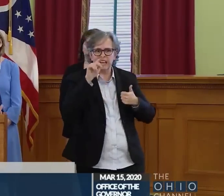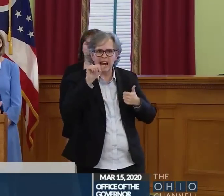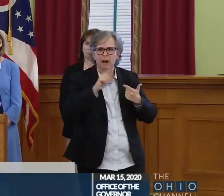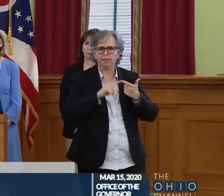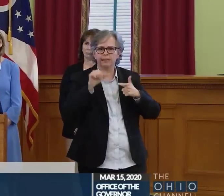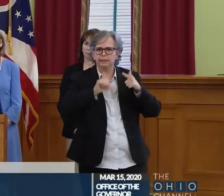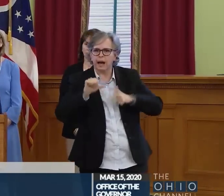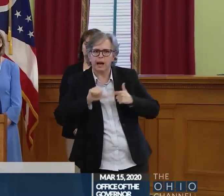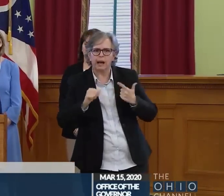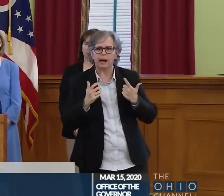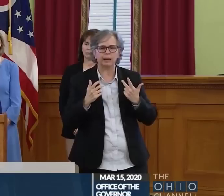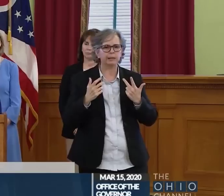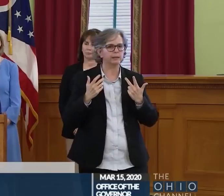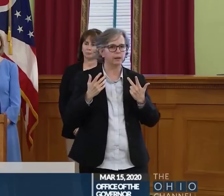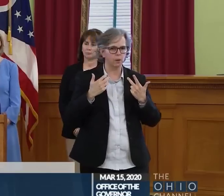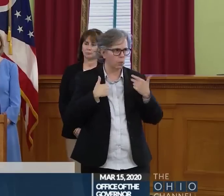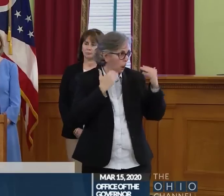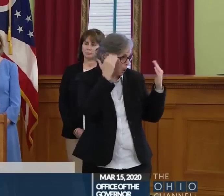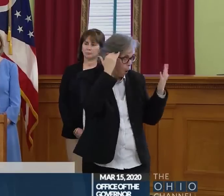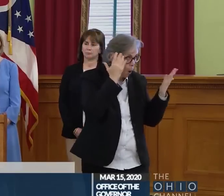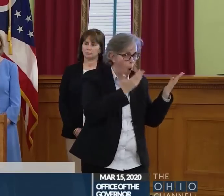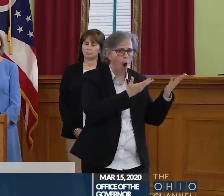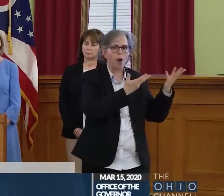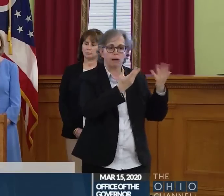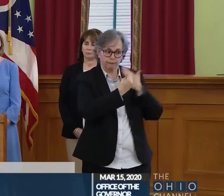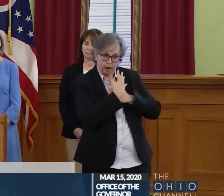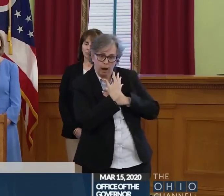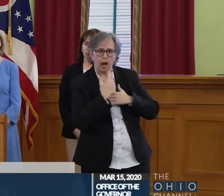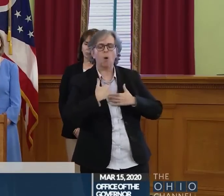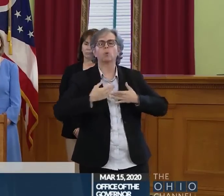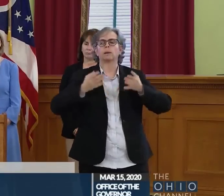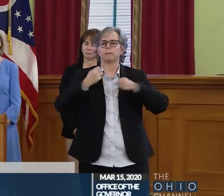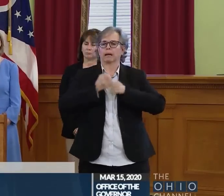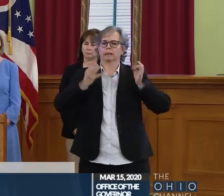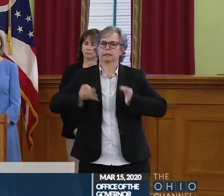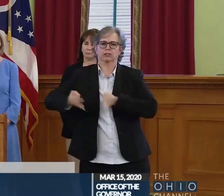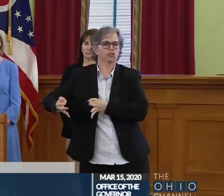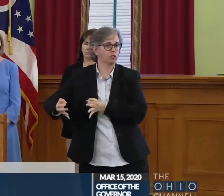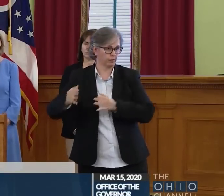available scientific data that we can get our hands on.